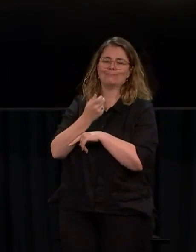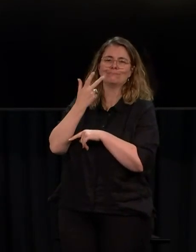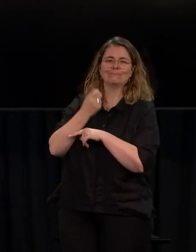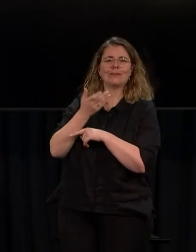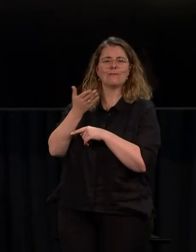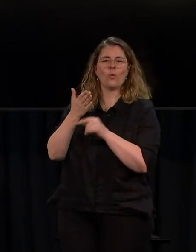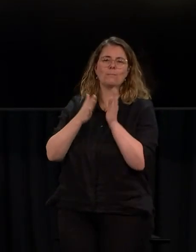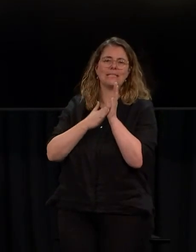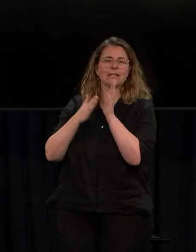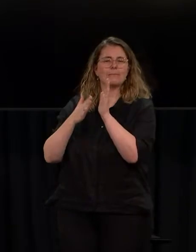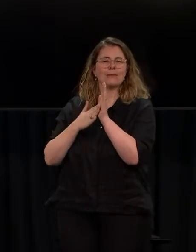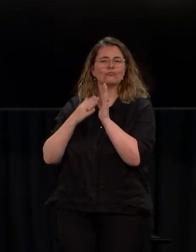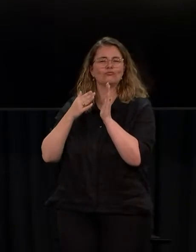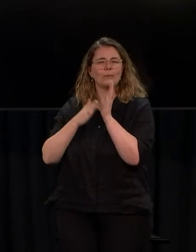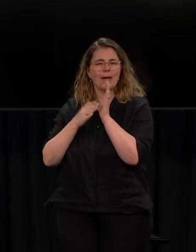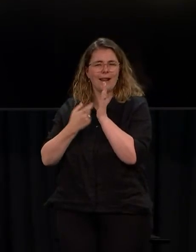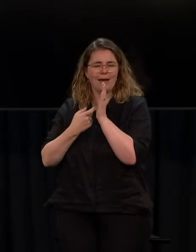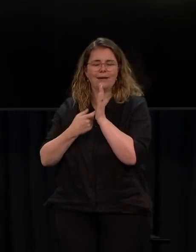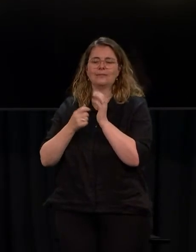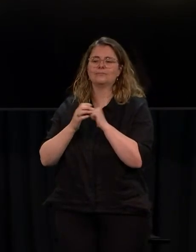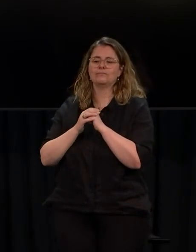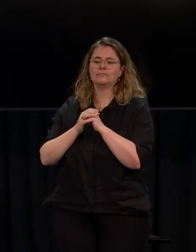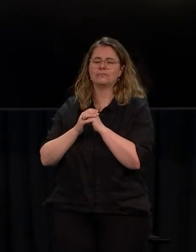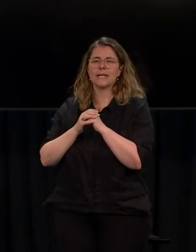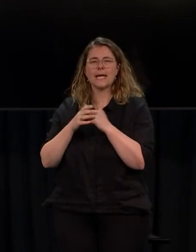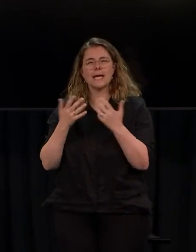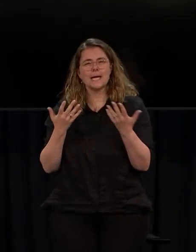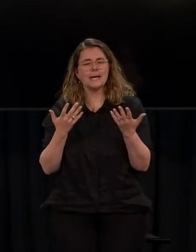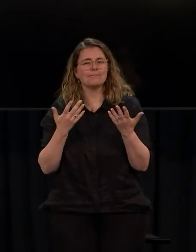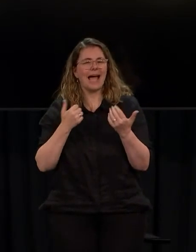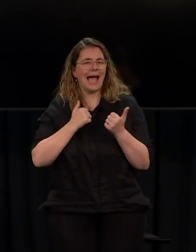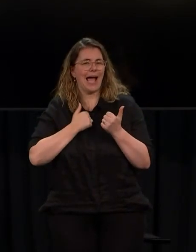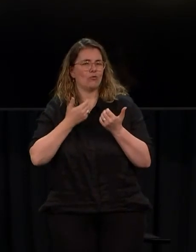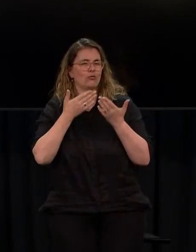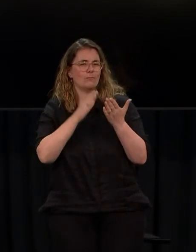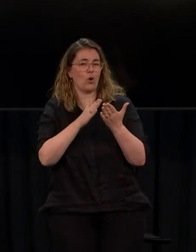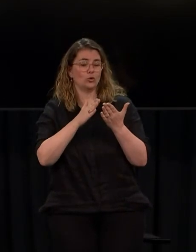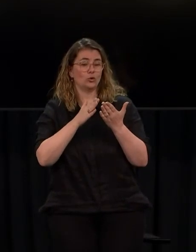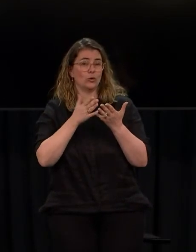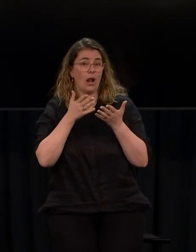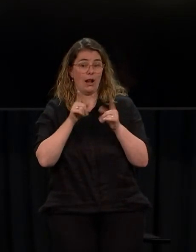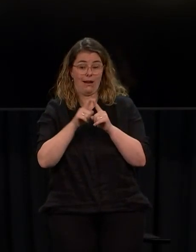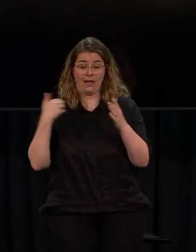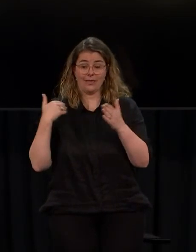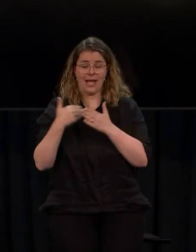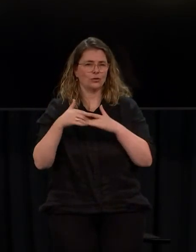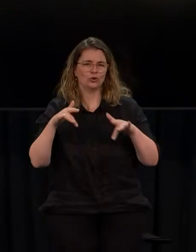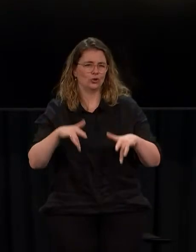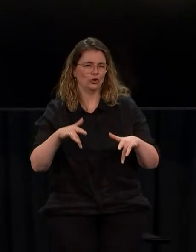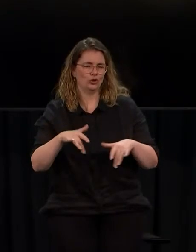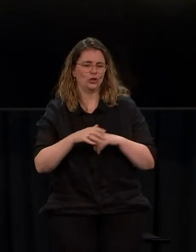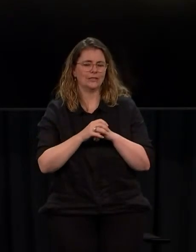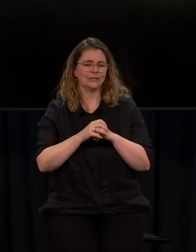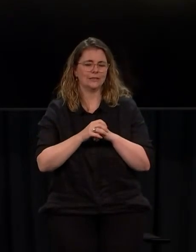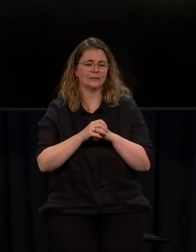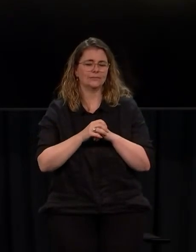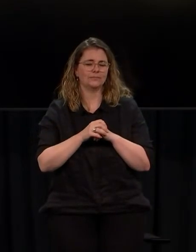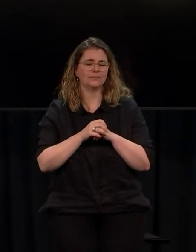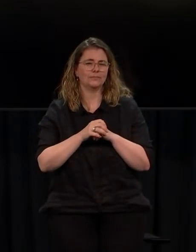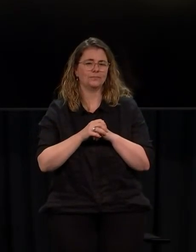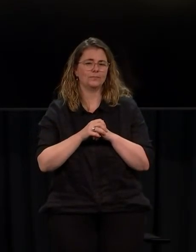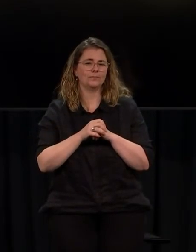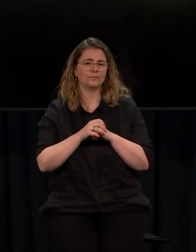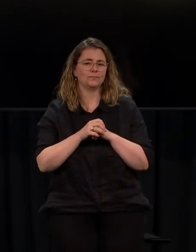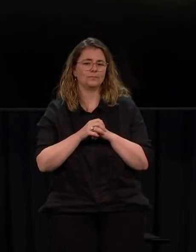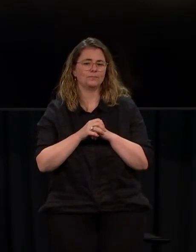in schools? Yeah, so that hasn't been the approach of the rollout to date, because keeping in mind that